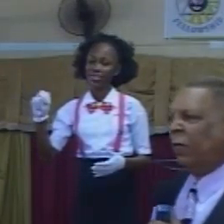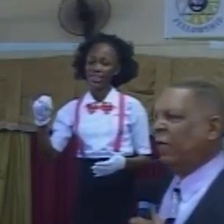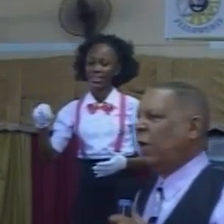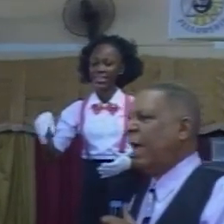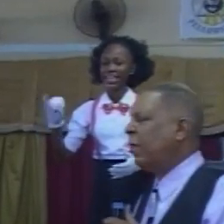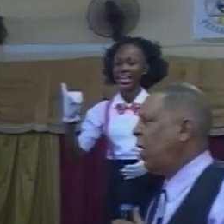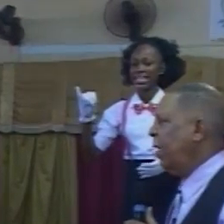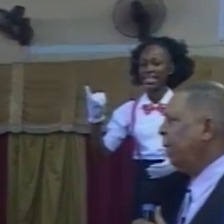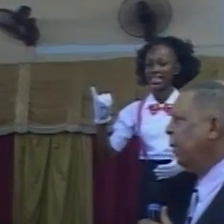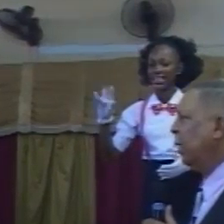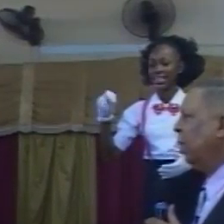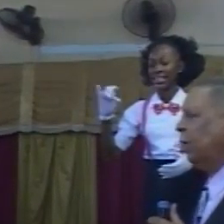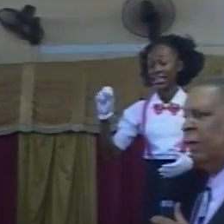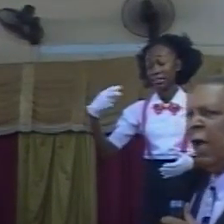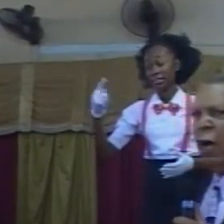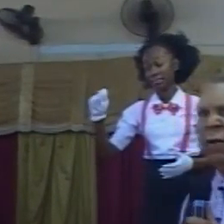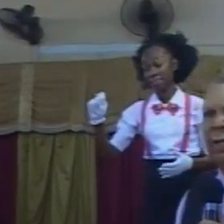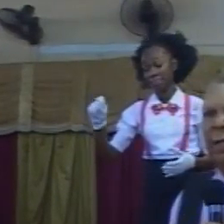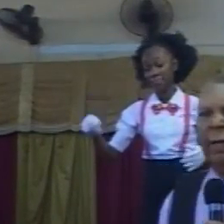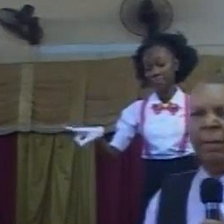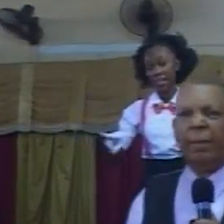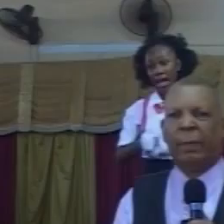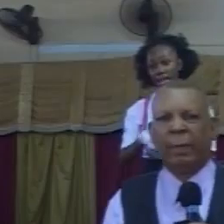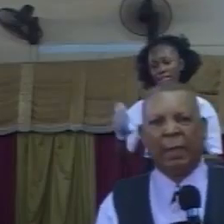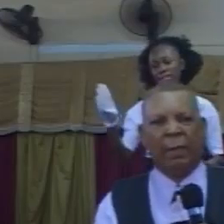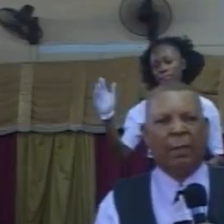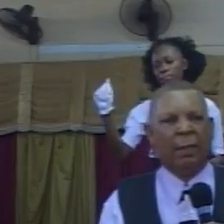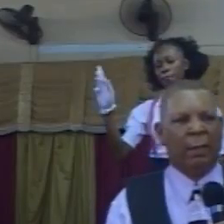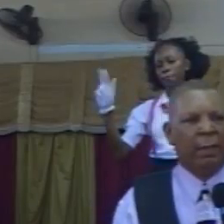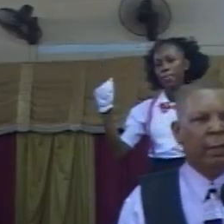In today's world, you might call them terrorists.